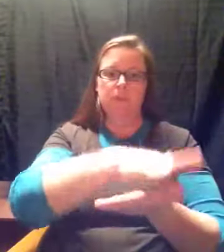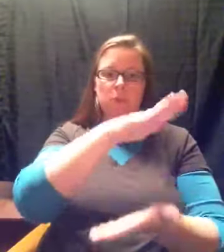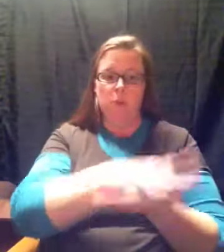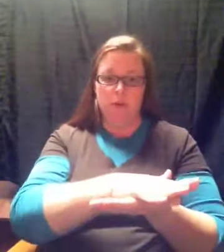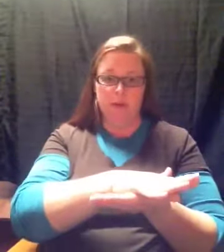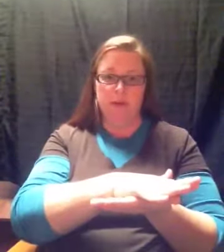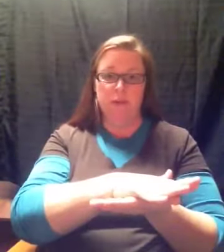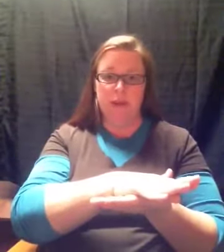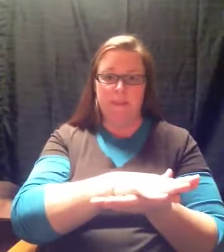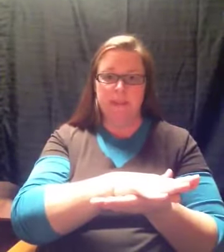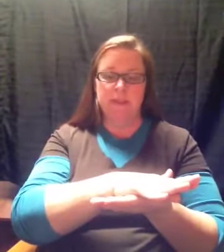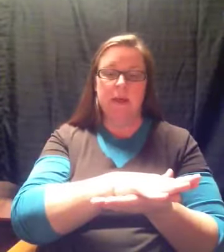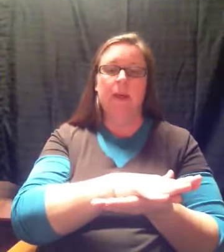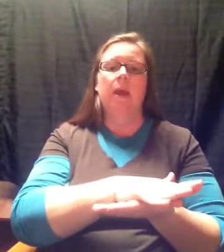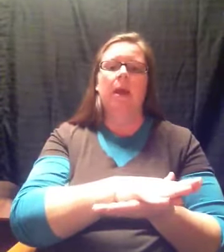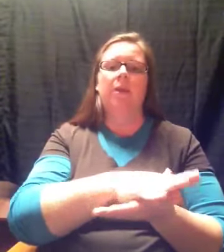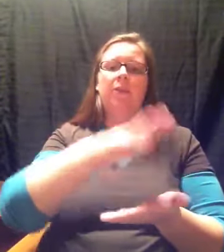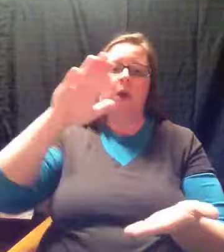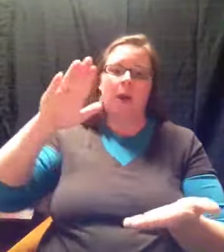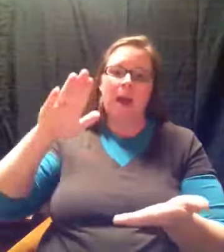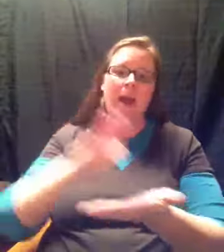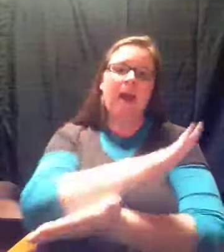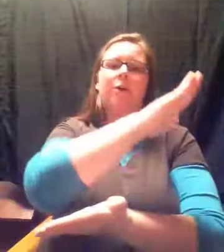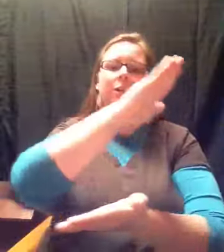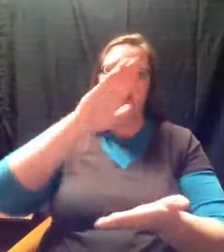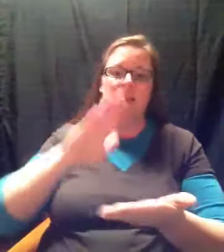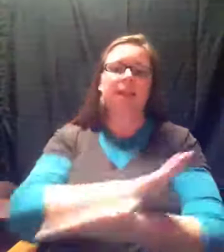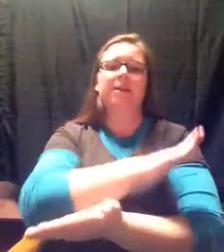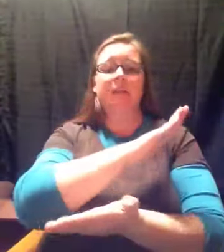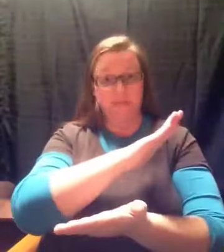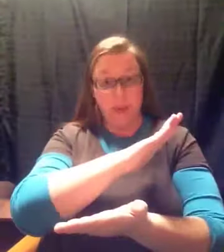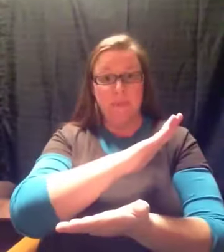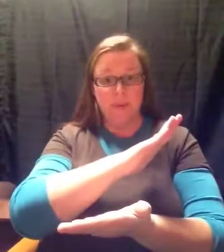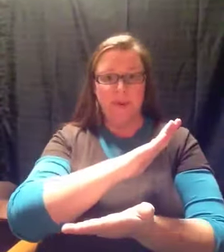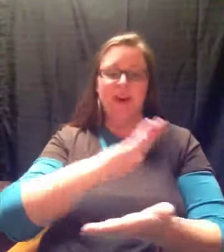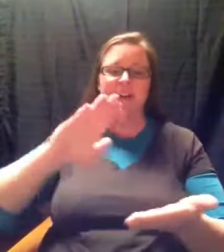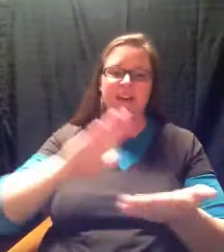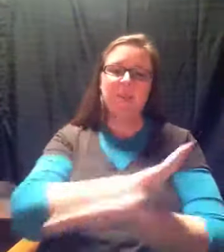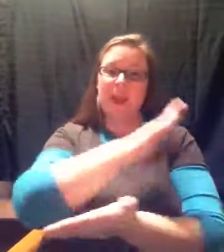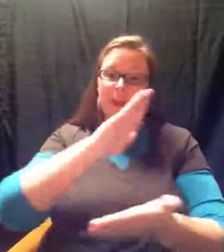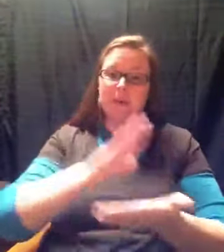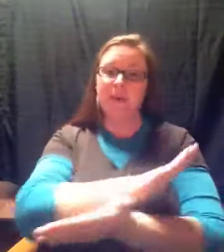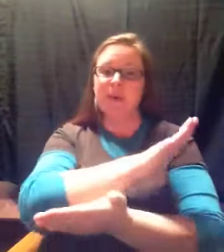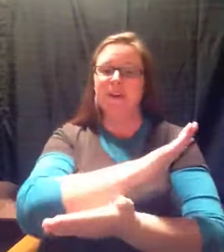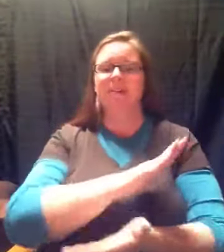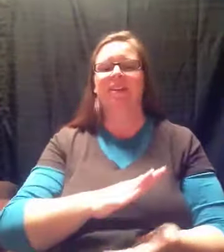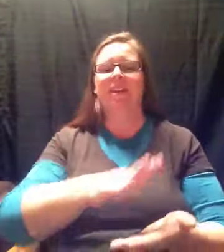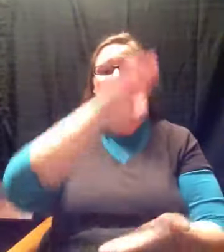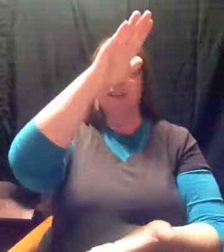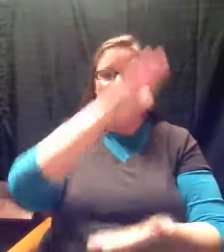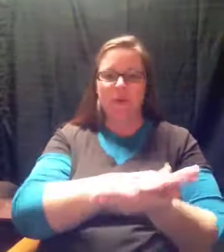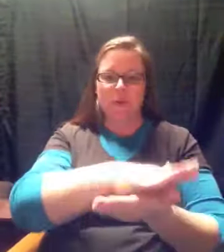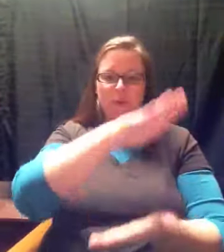School. 2 times. If you go out like this, that's paper. Paper. School.